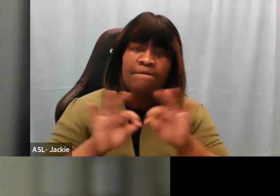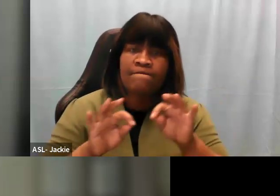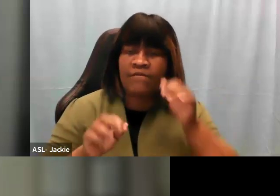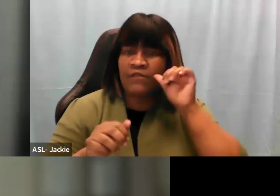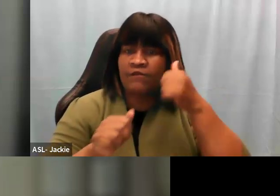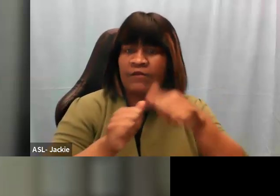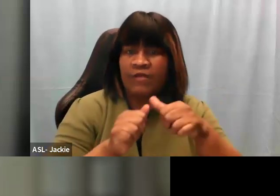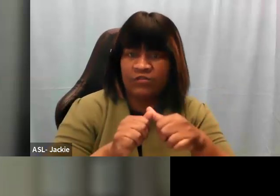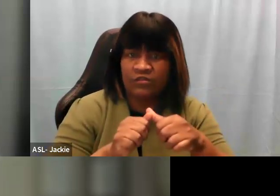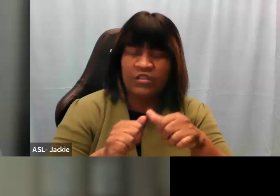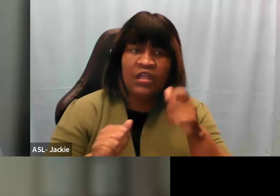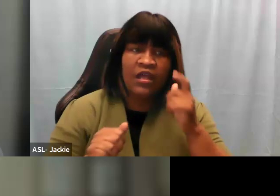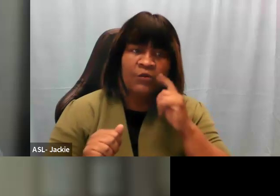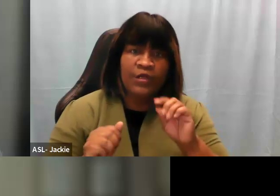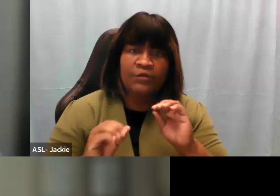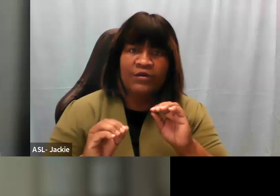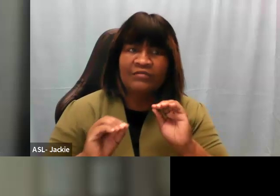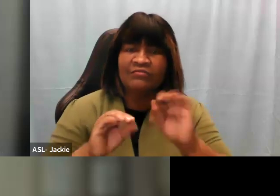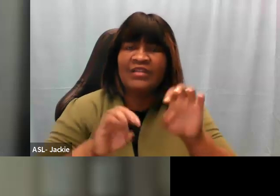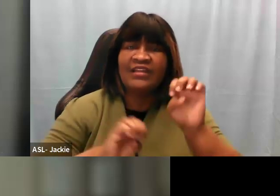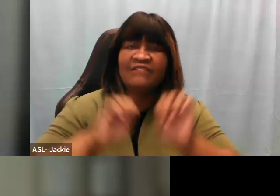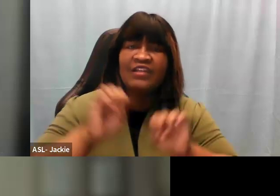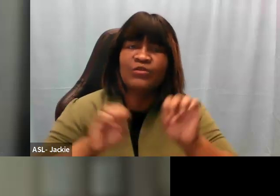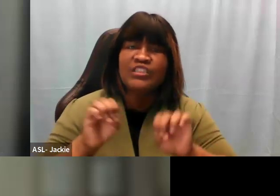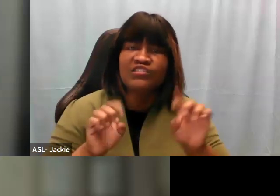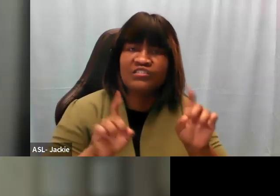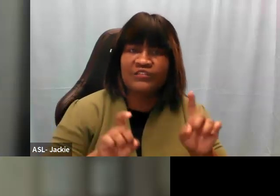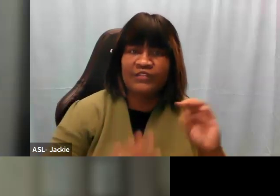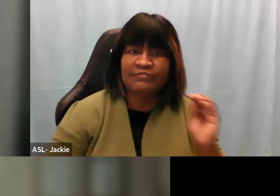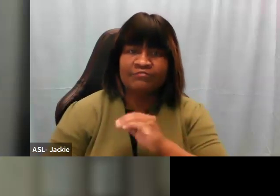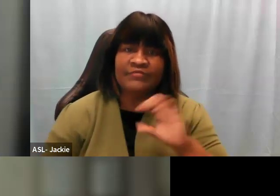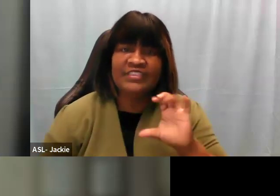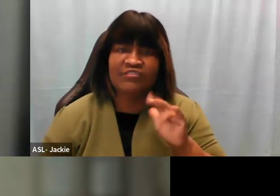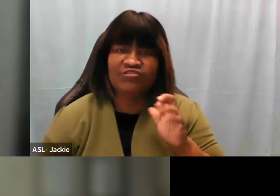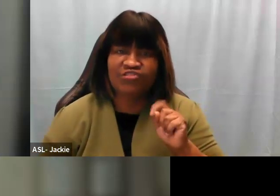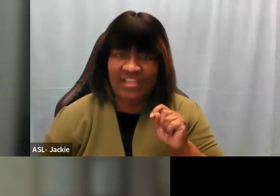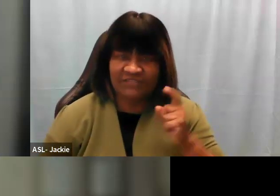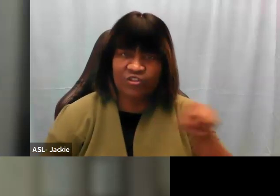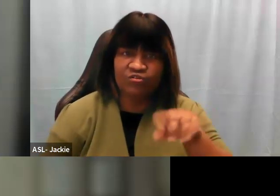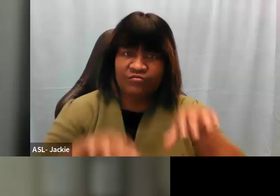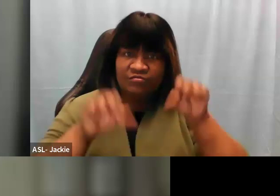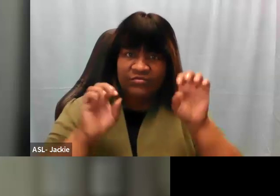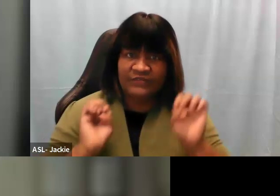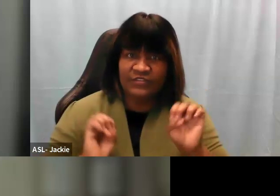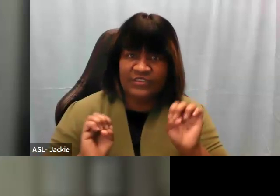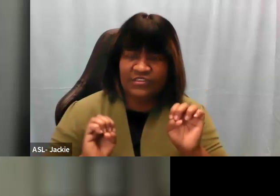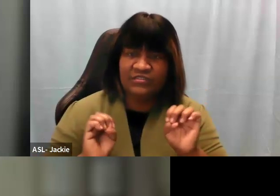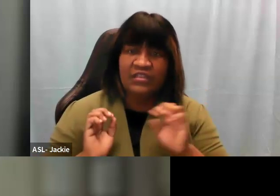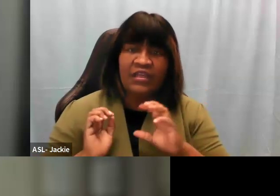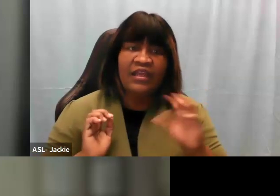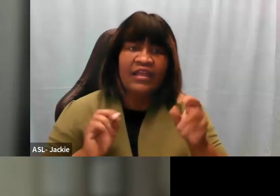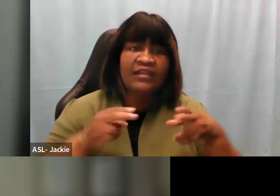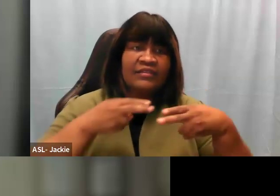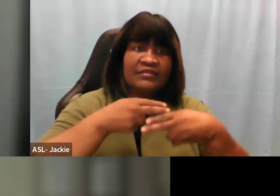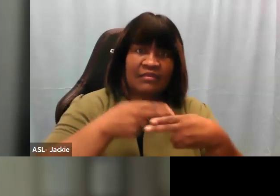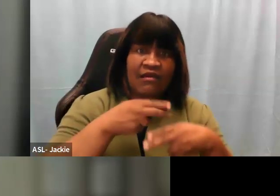reminder, we'll be putting the evaluation survey in the chat. And then on the slide